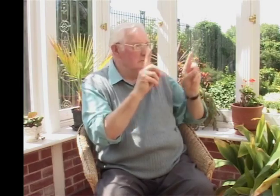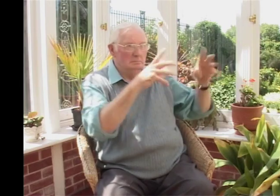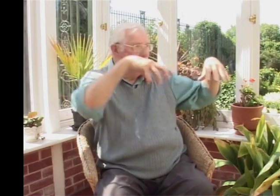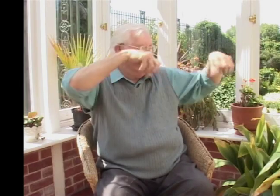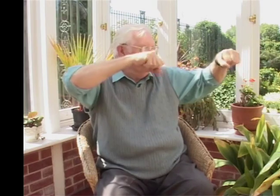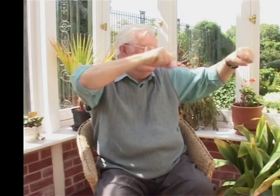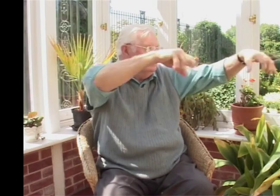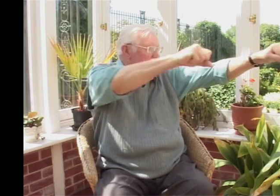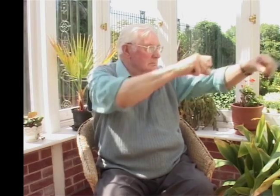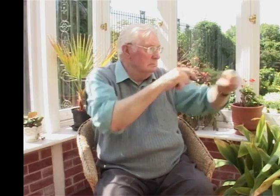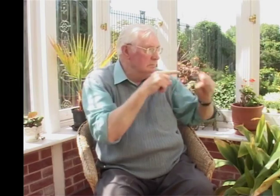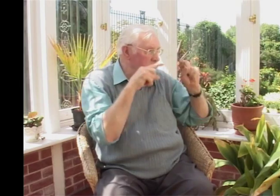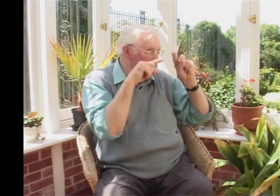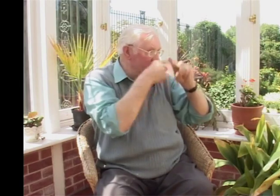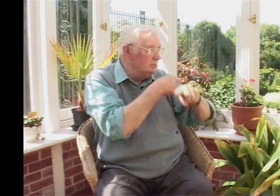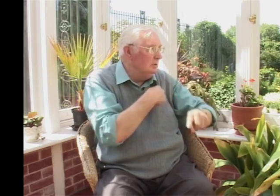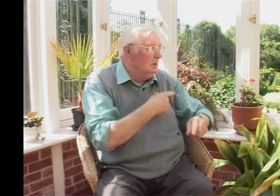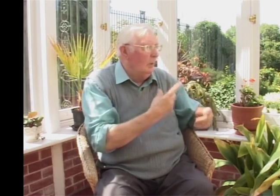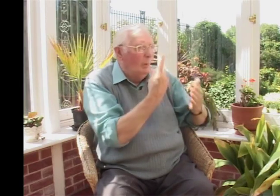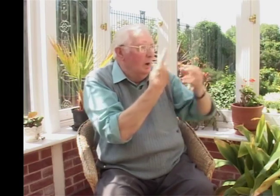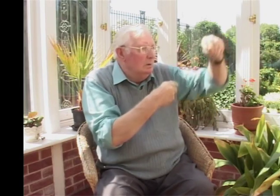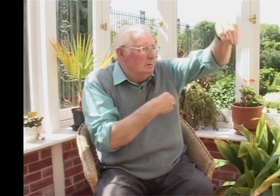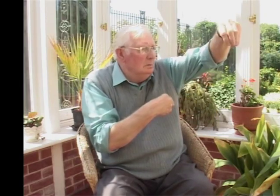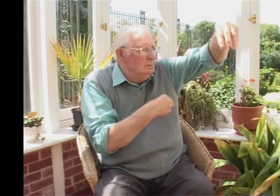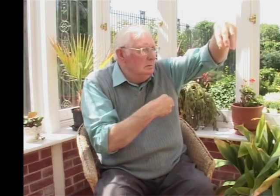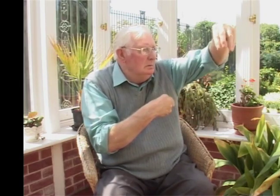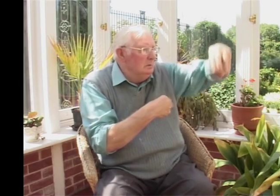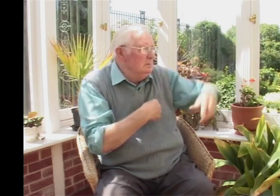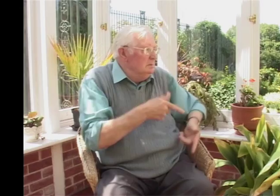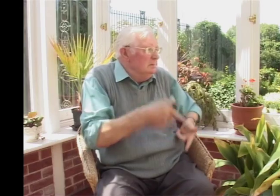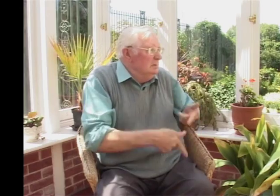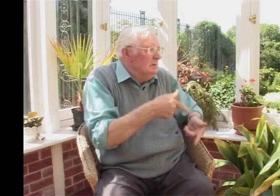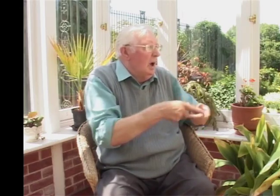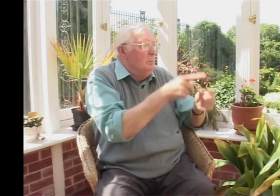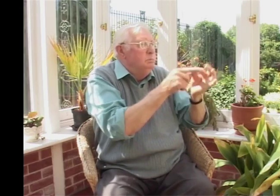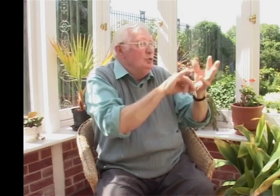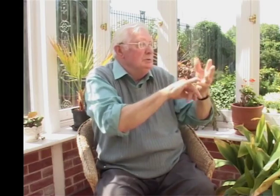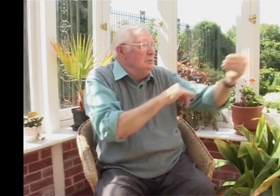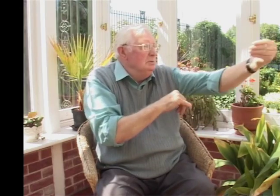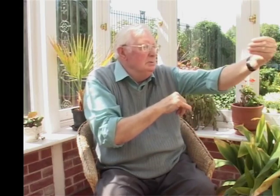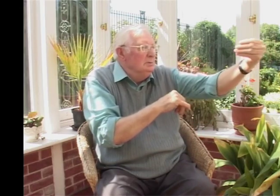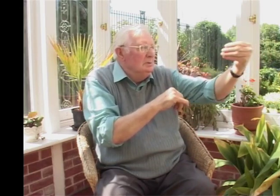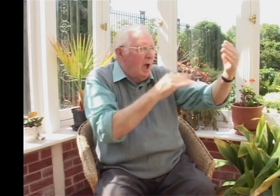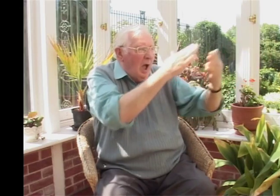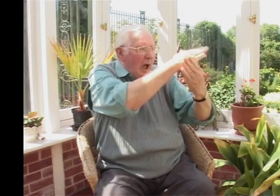lights in the streets were out. Couldn't see anything, apart from there was one light in the distance. When we got a bit closer, we realised it was a bus. And even